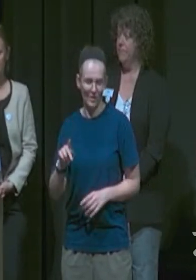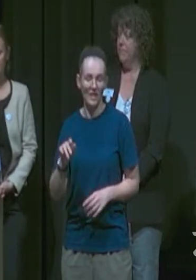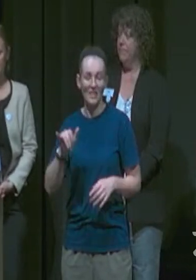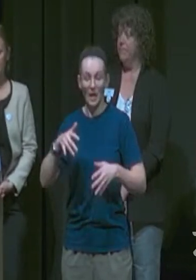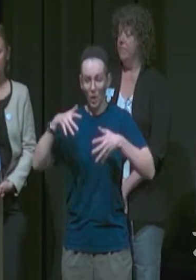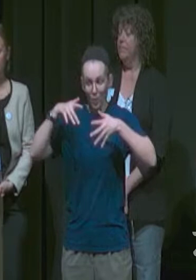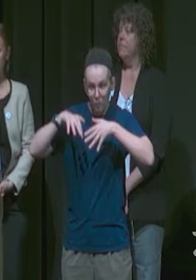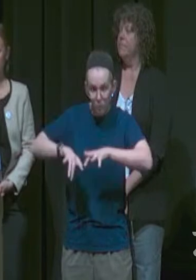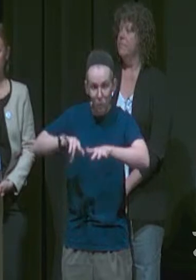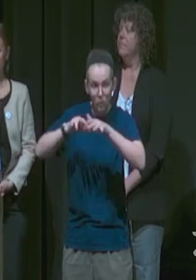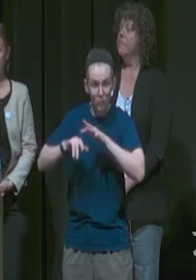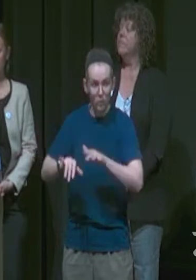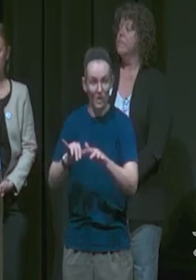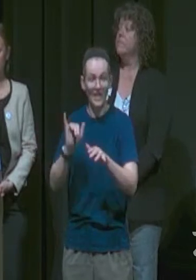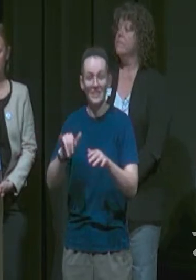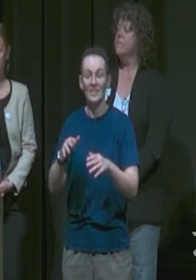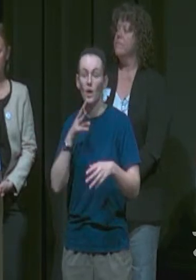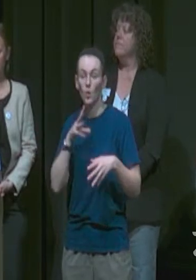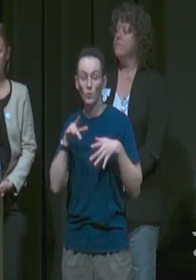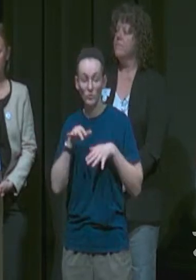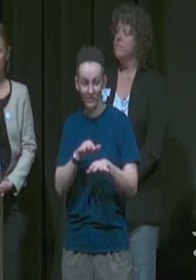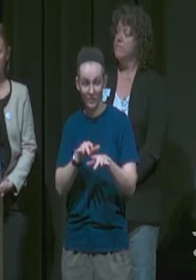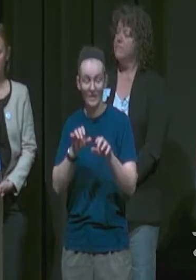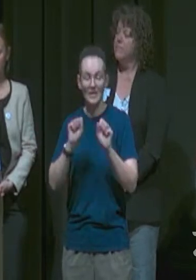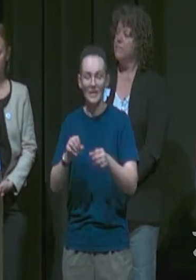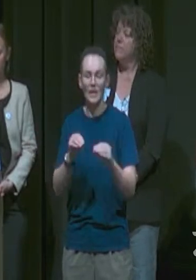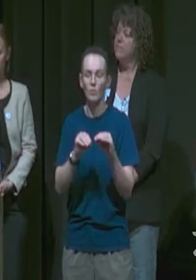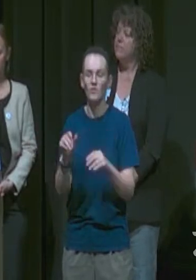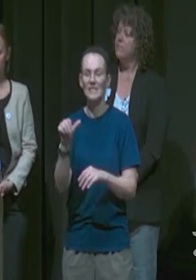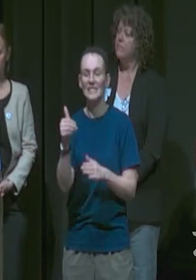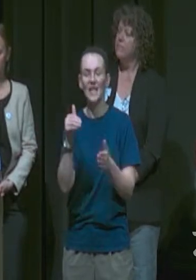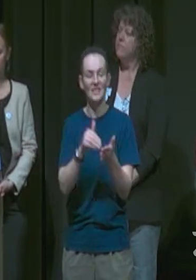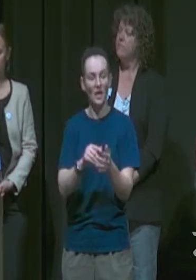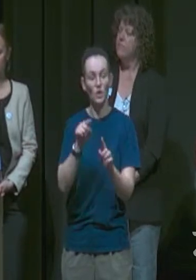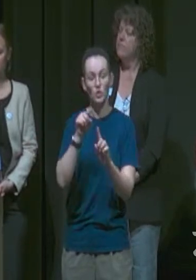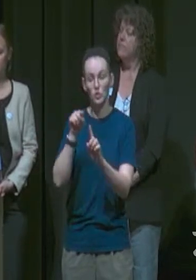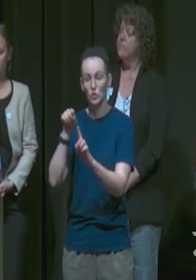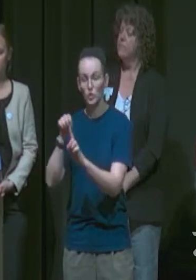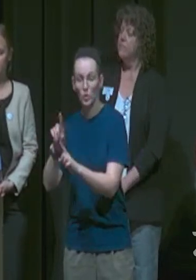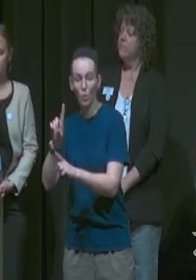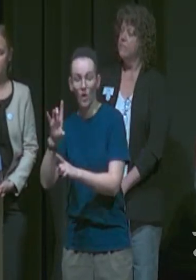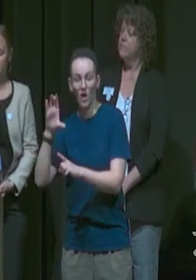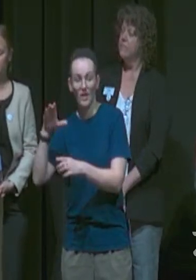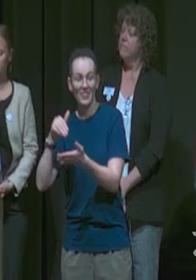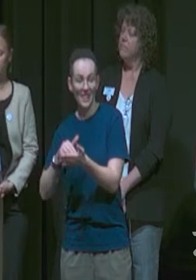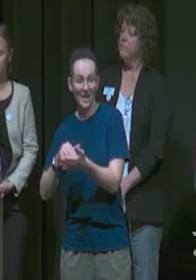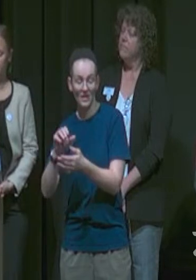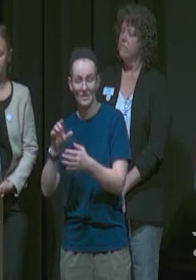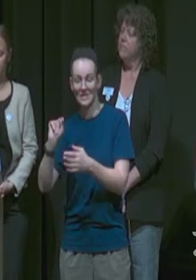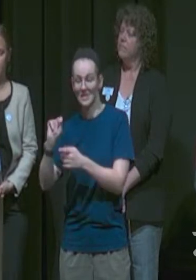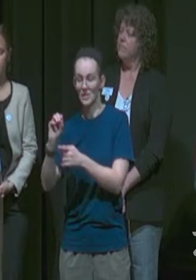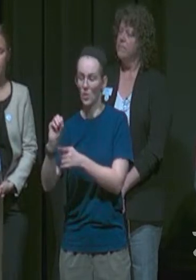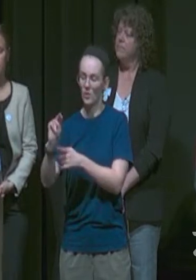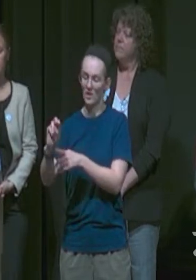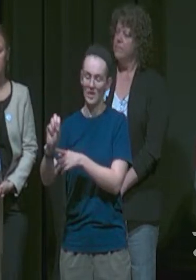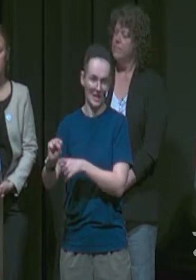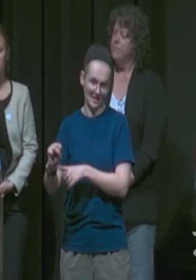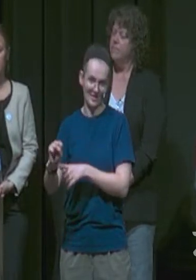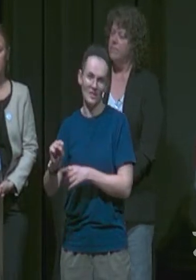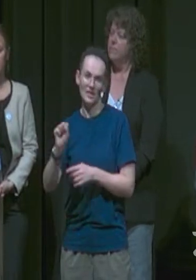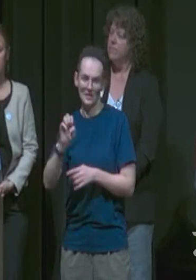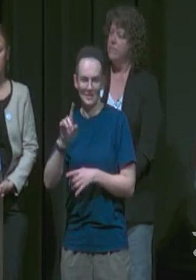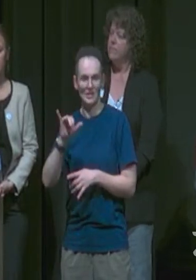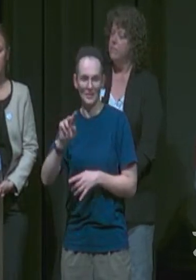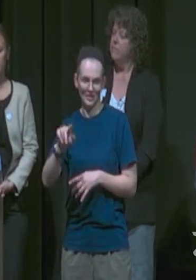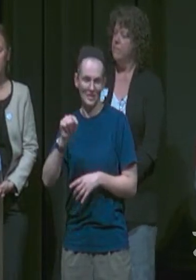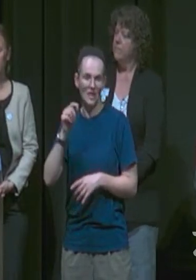that river can move 10,000 to 100,000 tons of sediment a day.